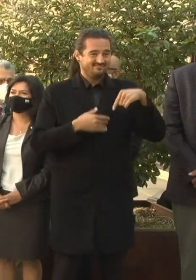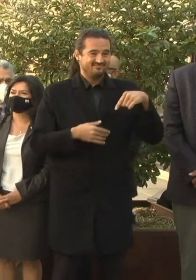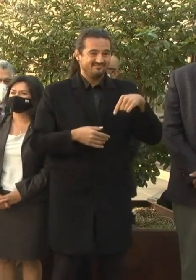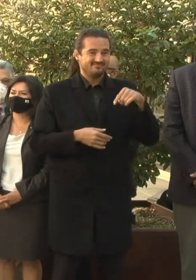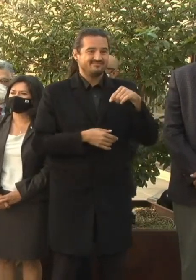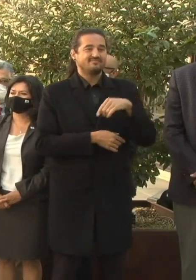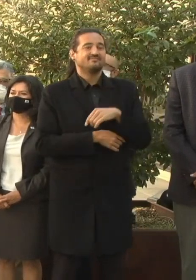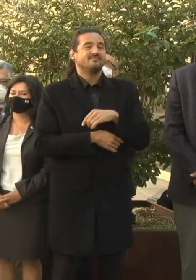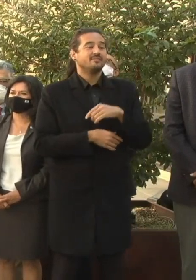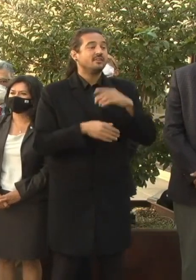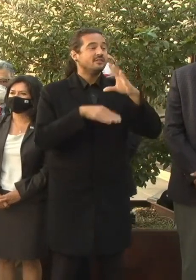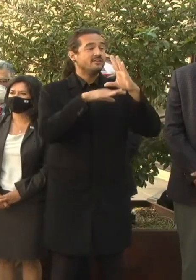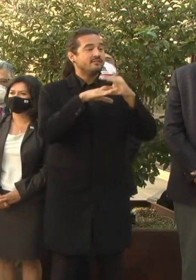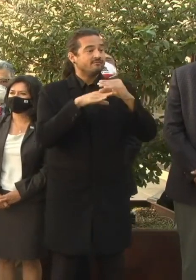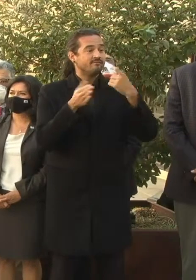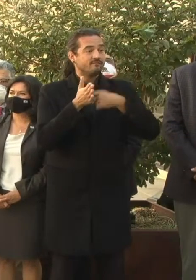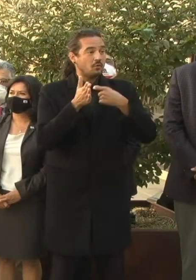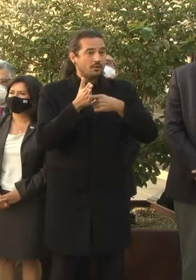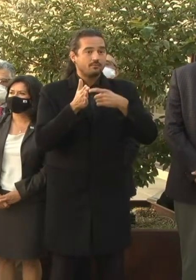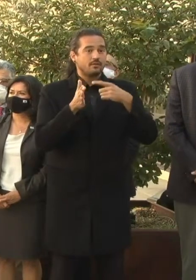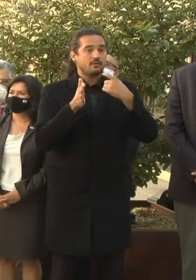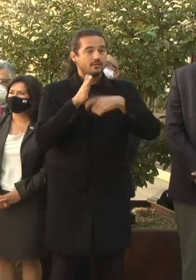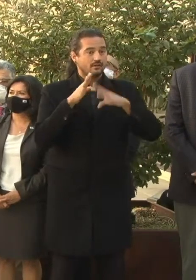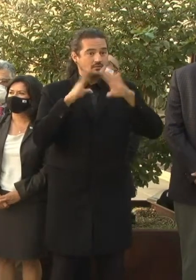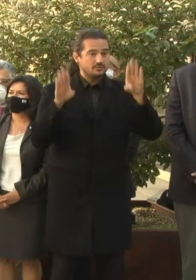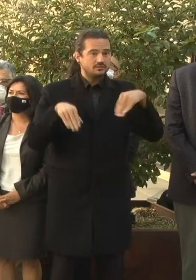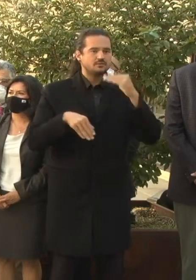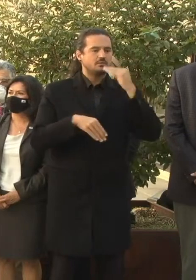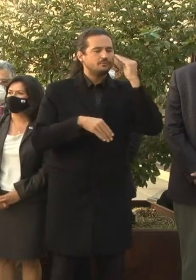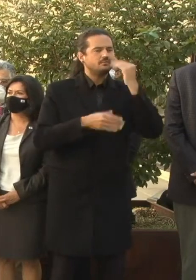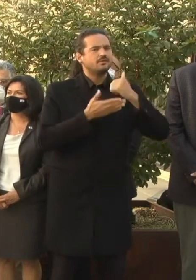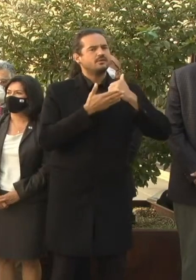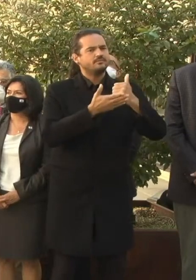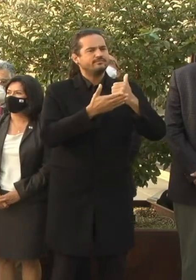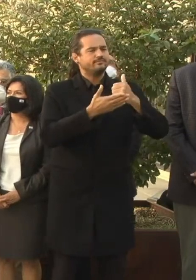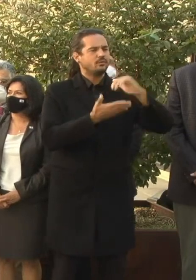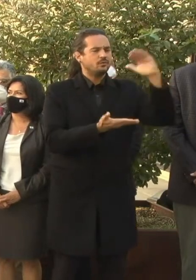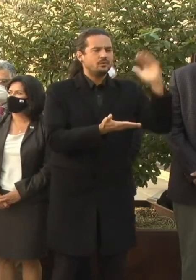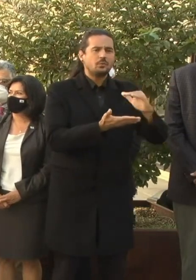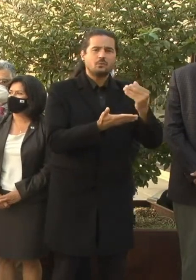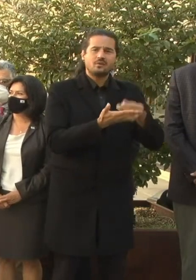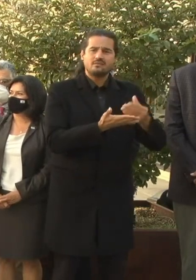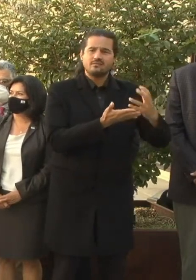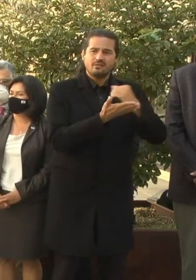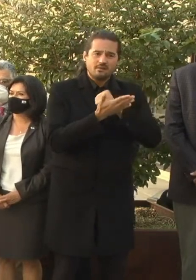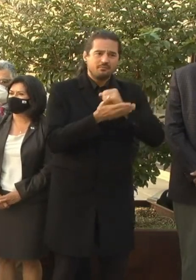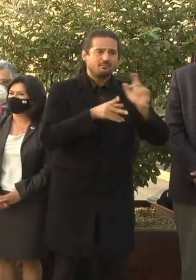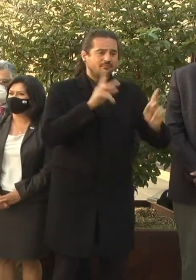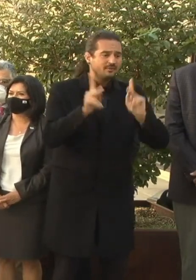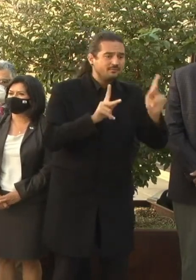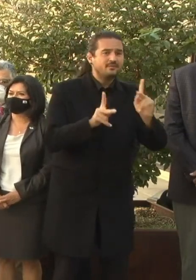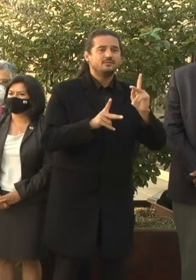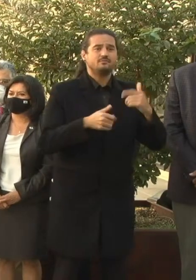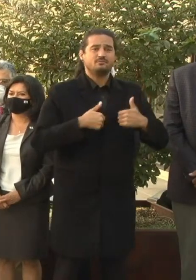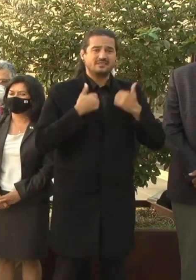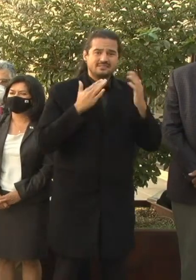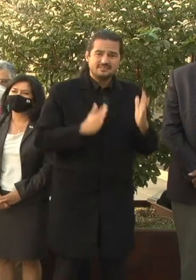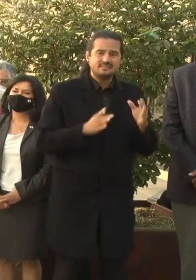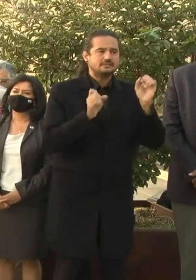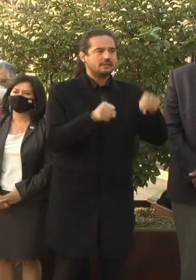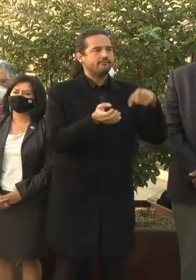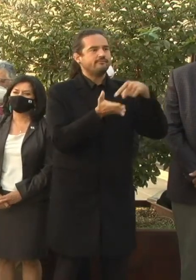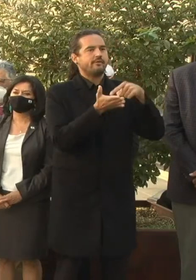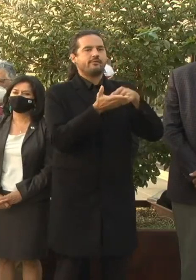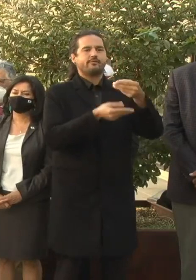Affordable housing that is protected for our low-income residents at rents they can afford. Built on public